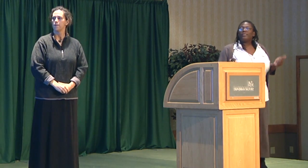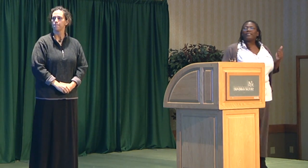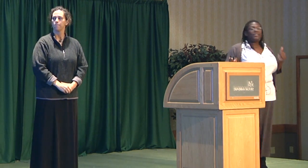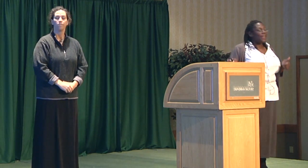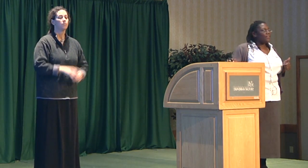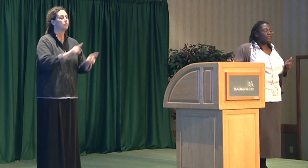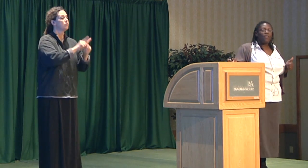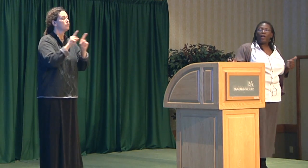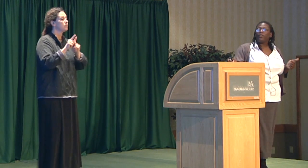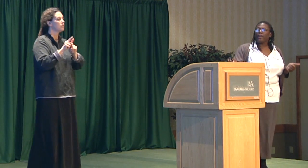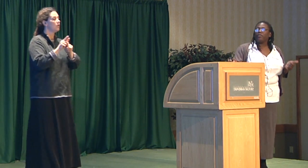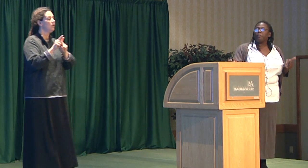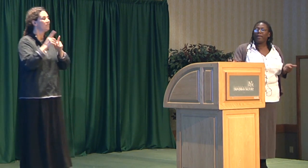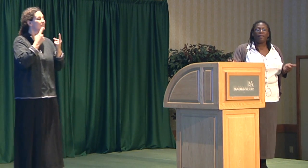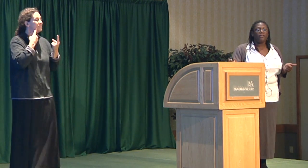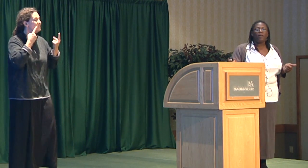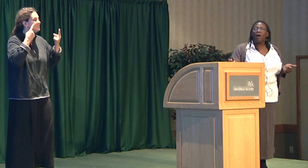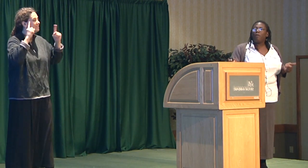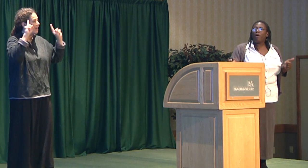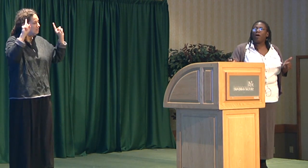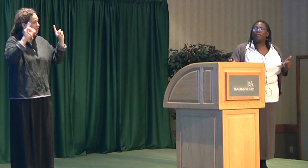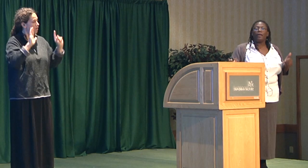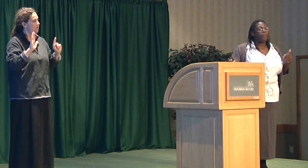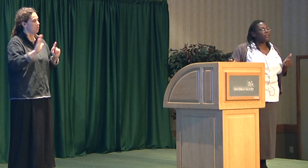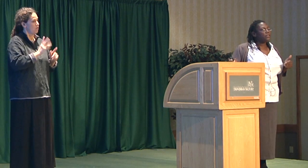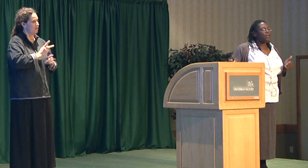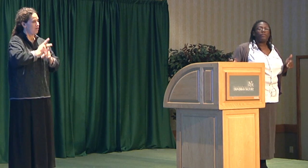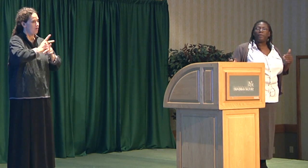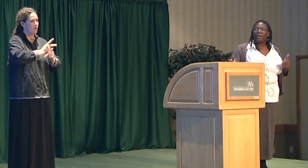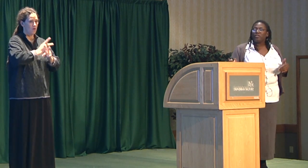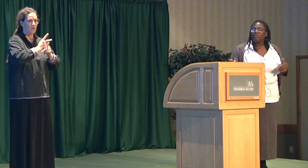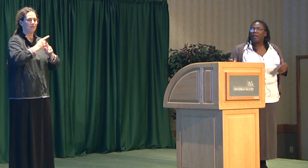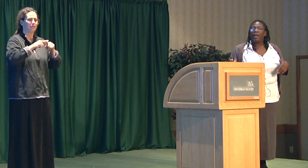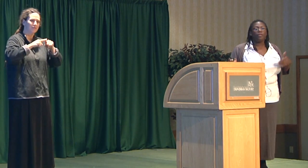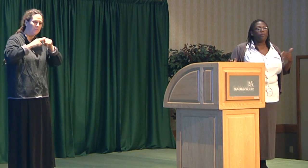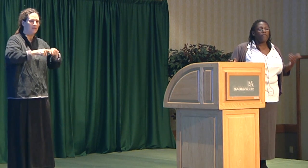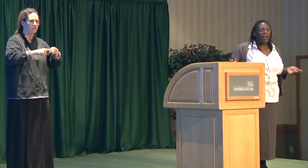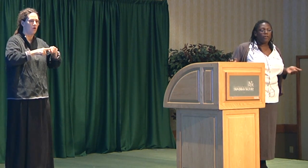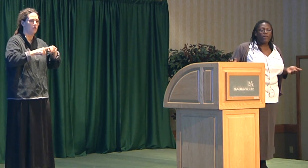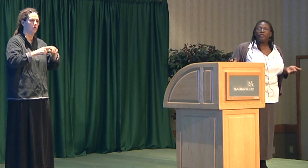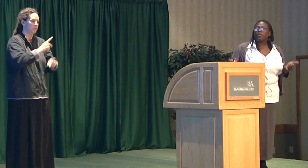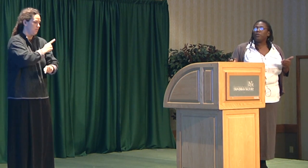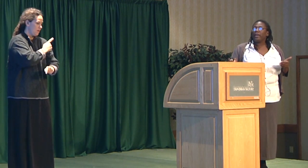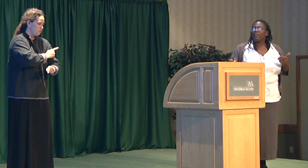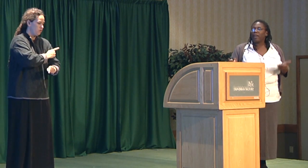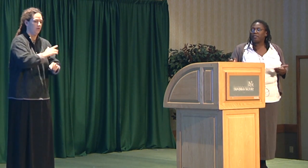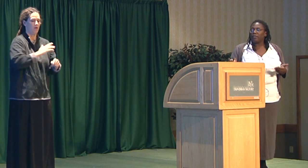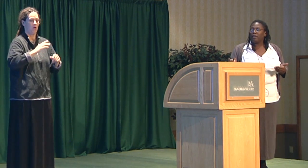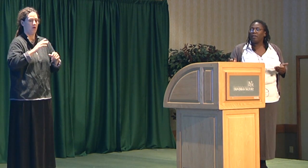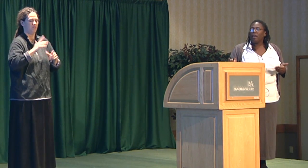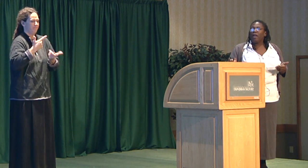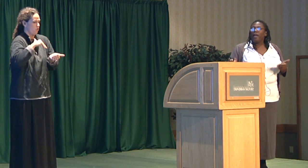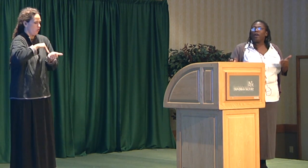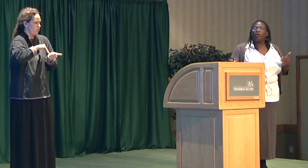Also, the success of healthcare depends upon the ability of the patient and the provider to communicate